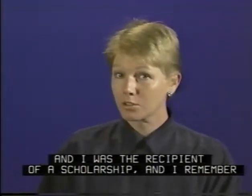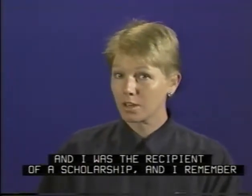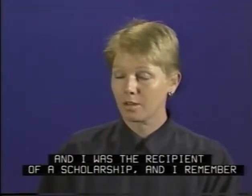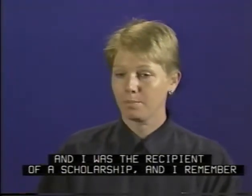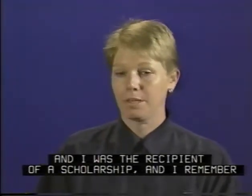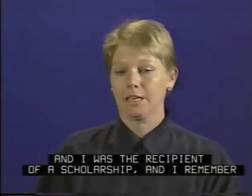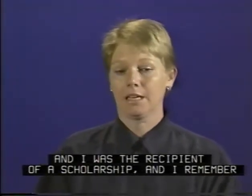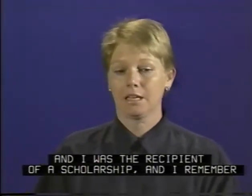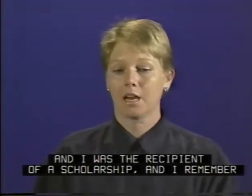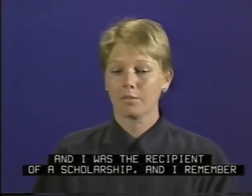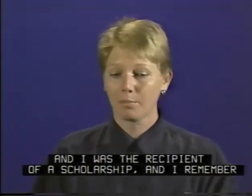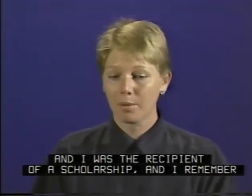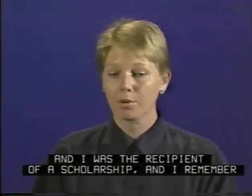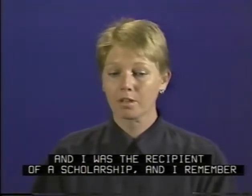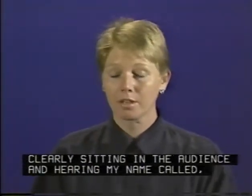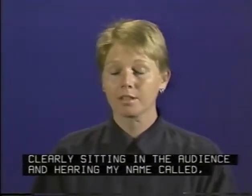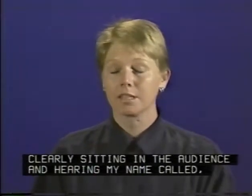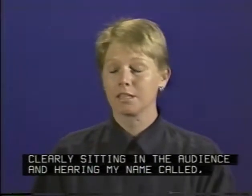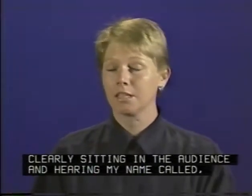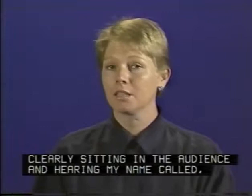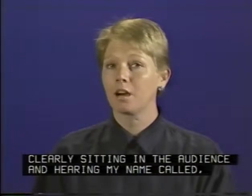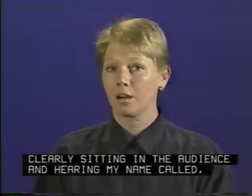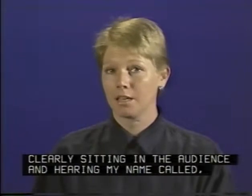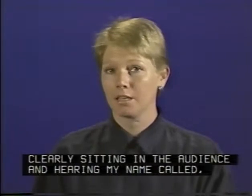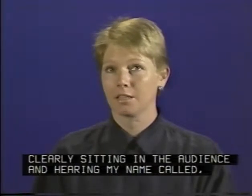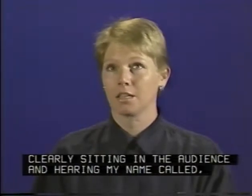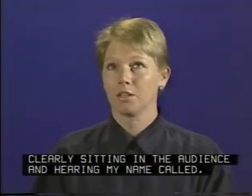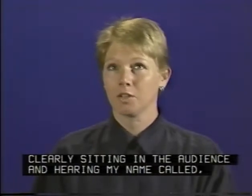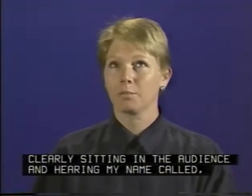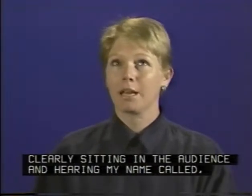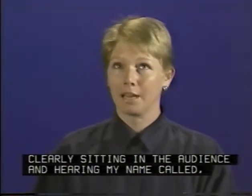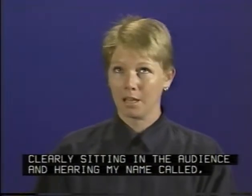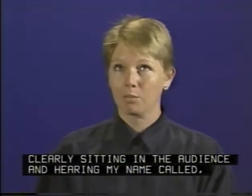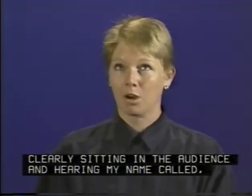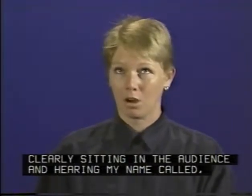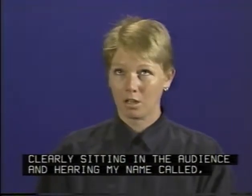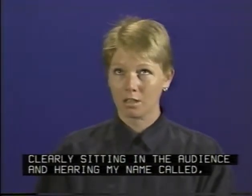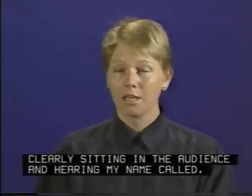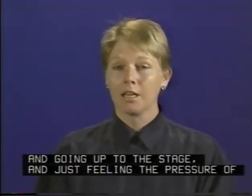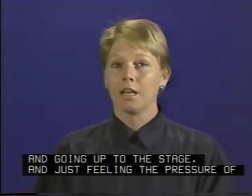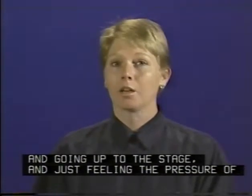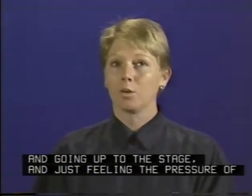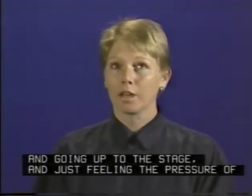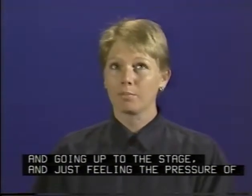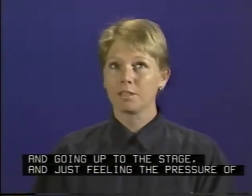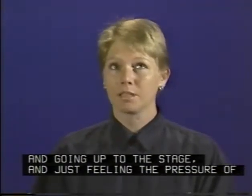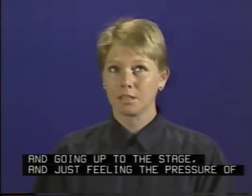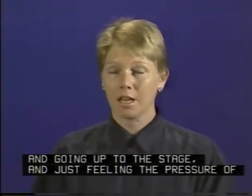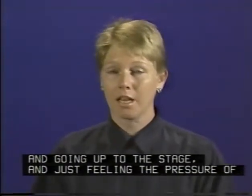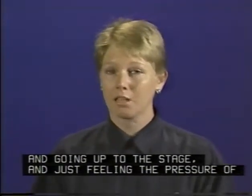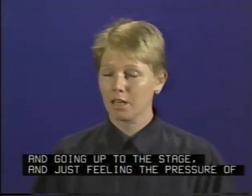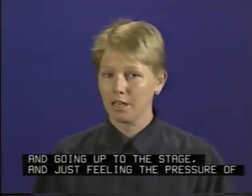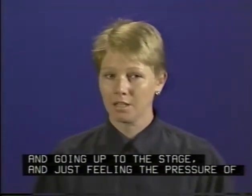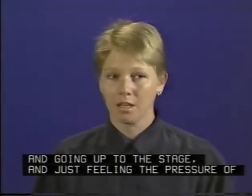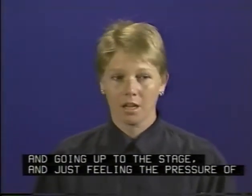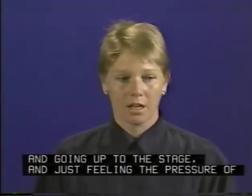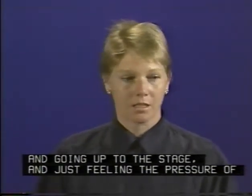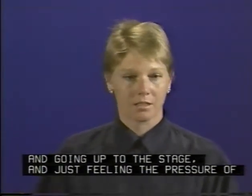scholarship. And I remember clearly sitting in the audience and hearing my name called and going up to the stage and